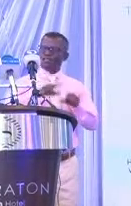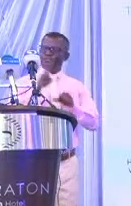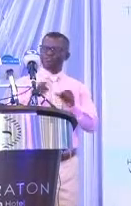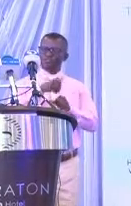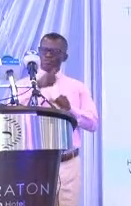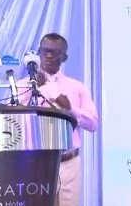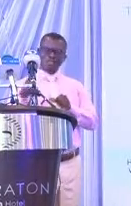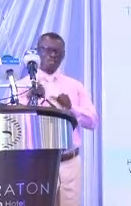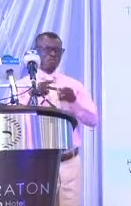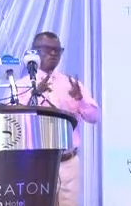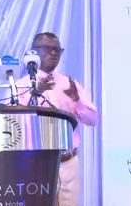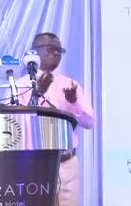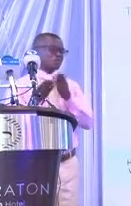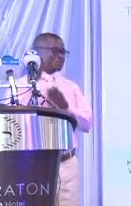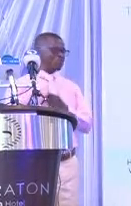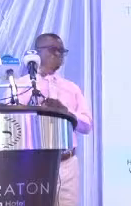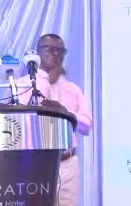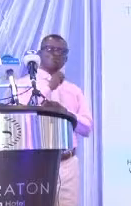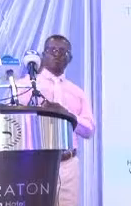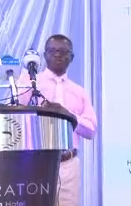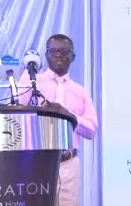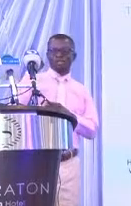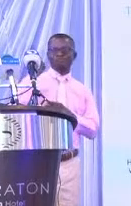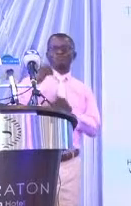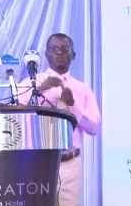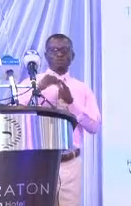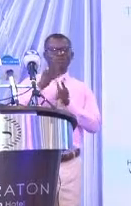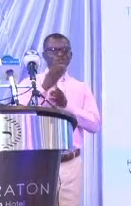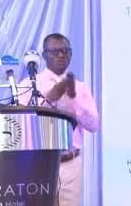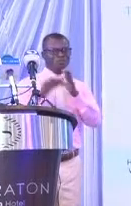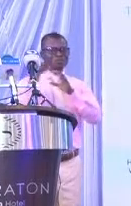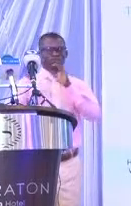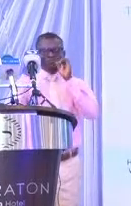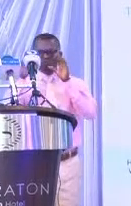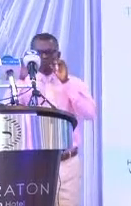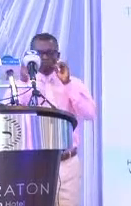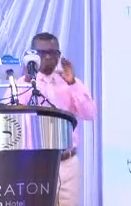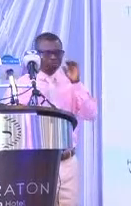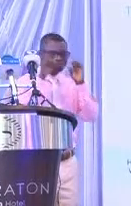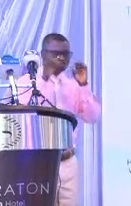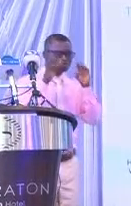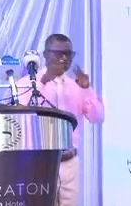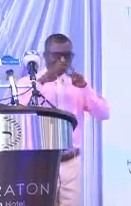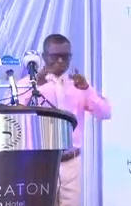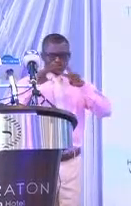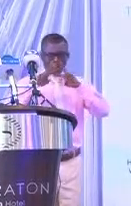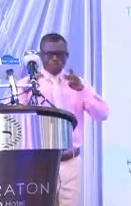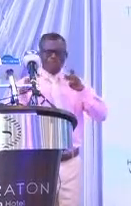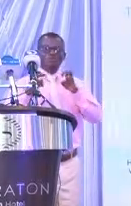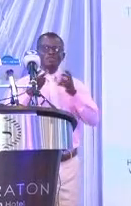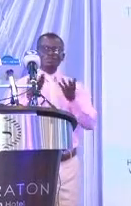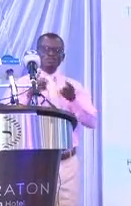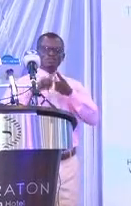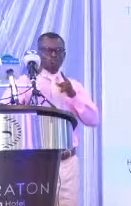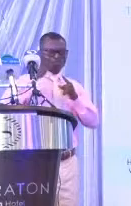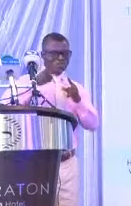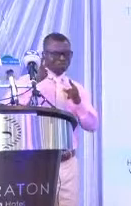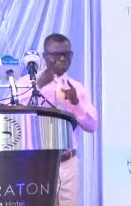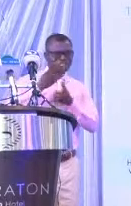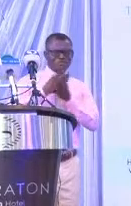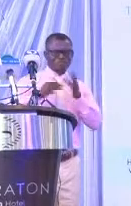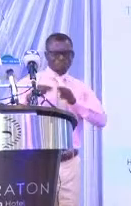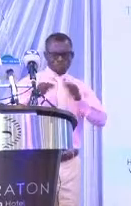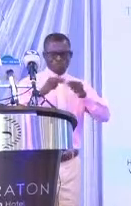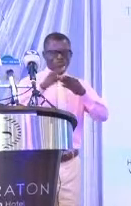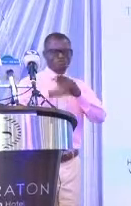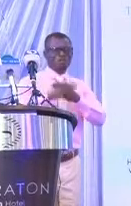to ancient means and contacting native doctors to help us see in air or in water the movements of these traffickers. But no,